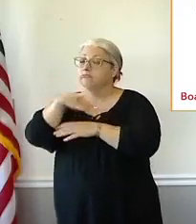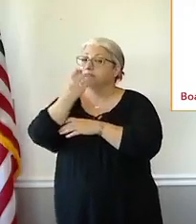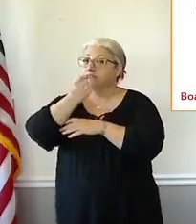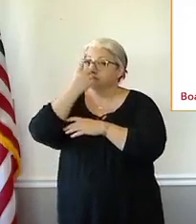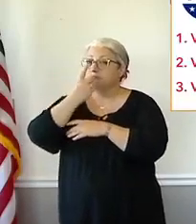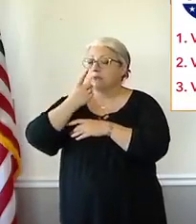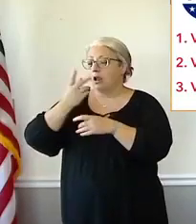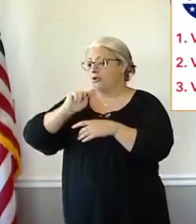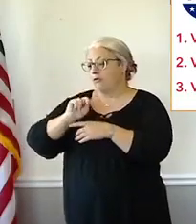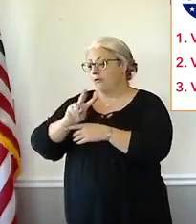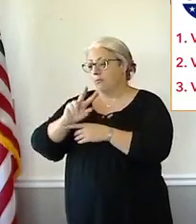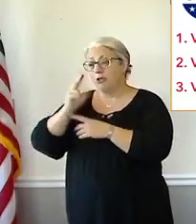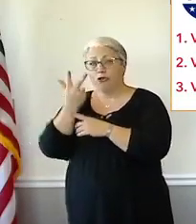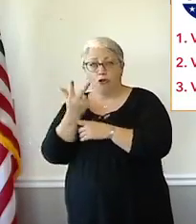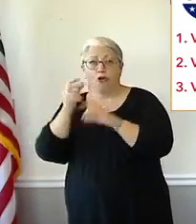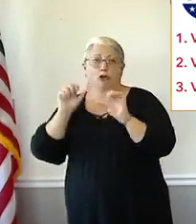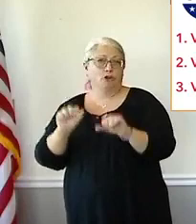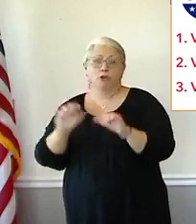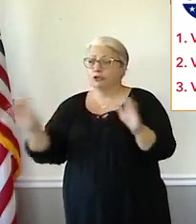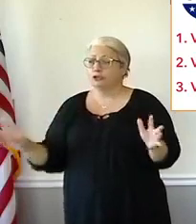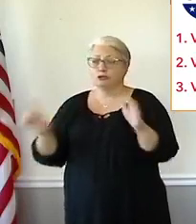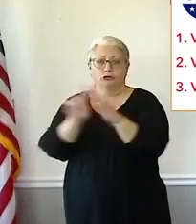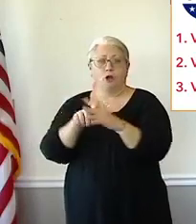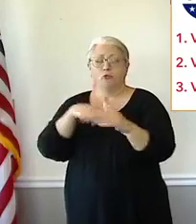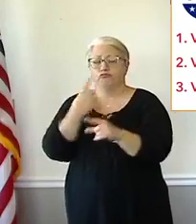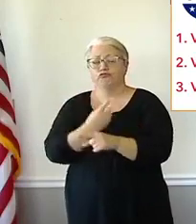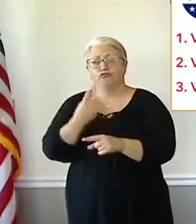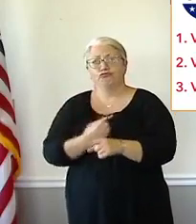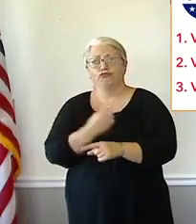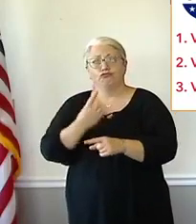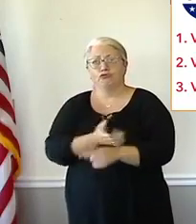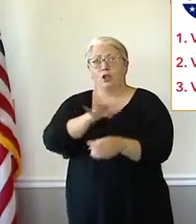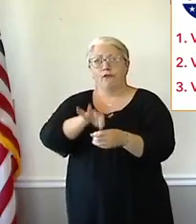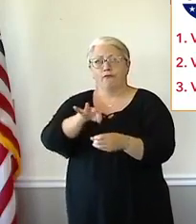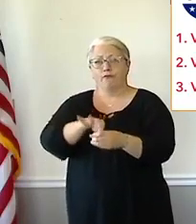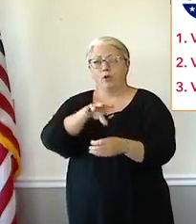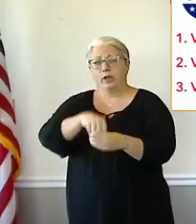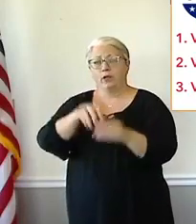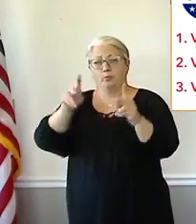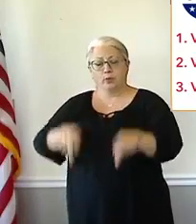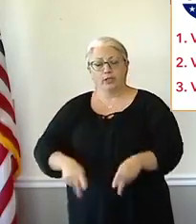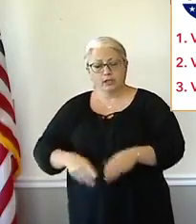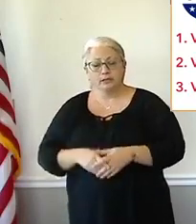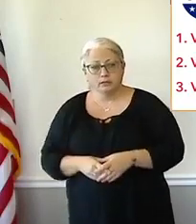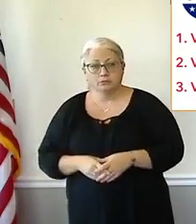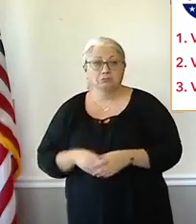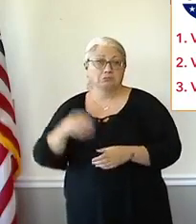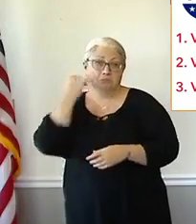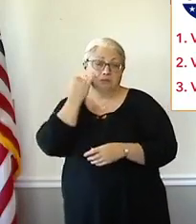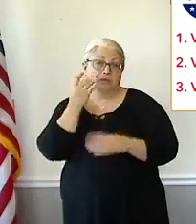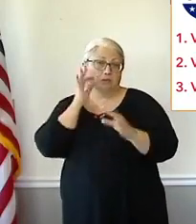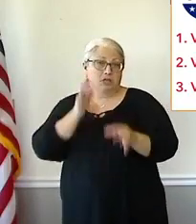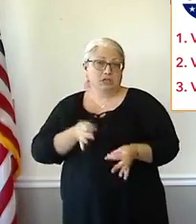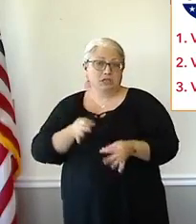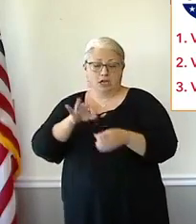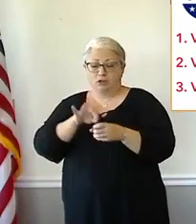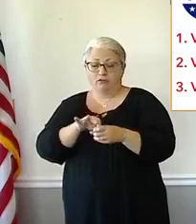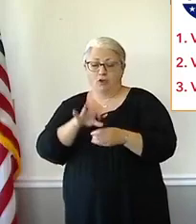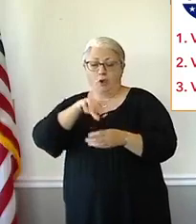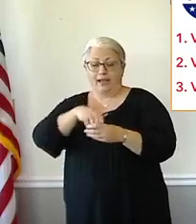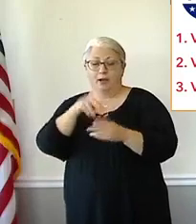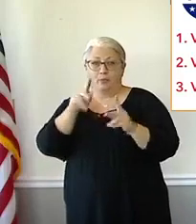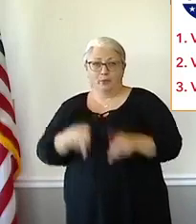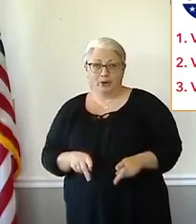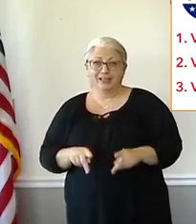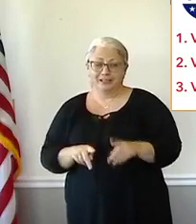3rd, at your local poll site. So, November 3rd, you can vote in person. Remember, if you choose to vote in person, you'll be asked to wear a